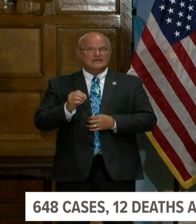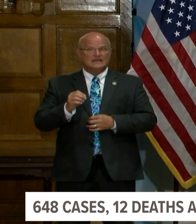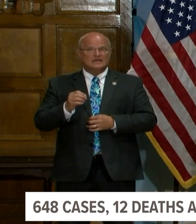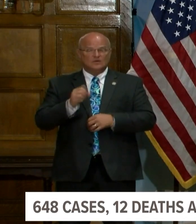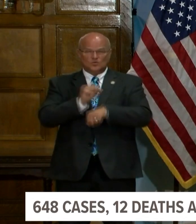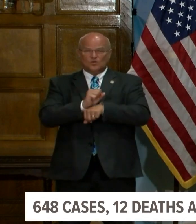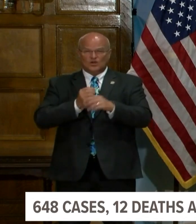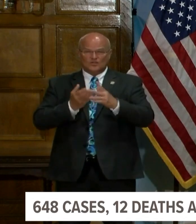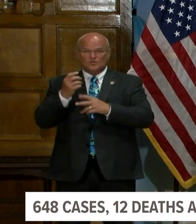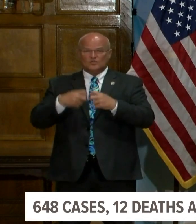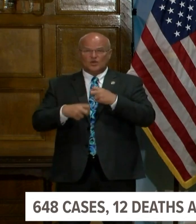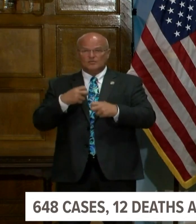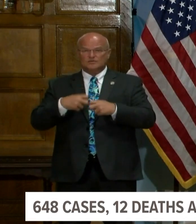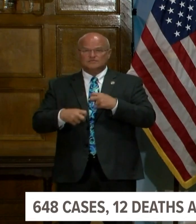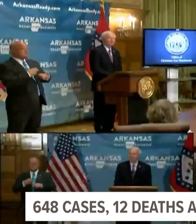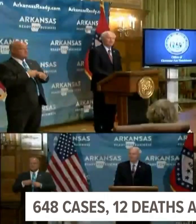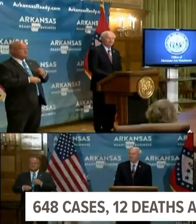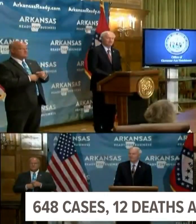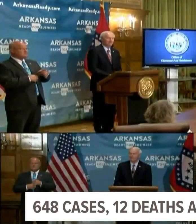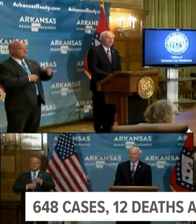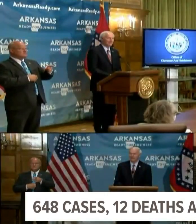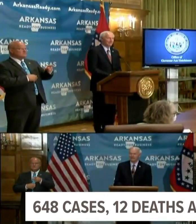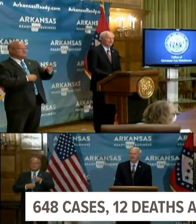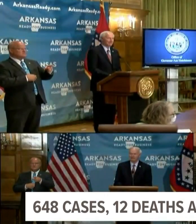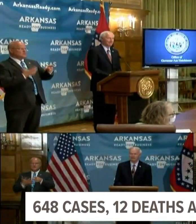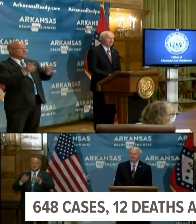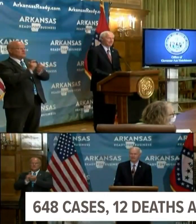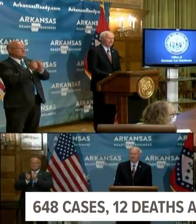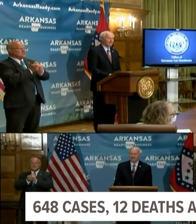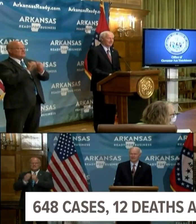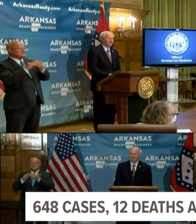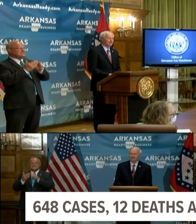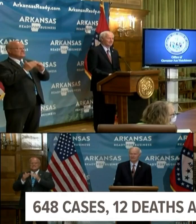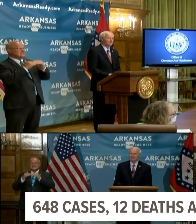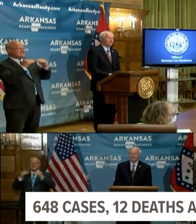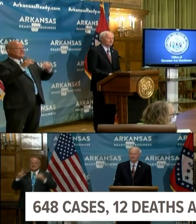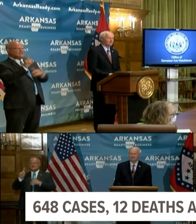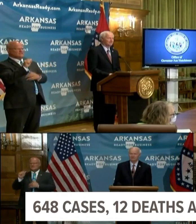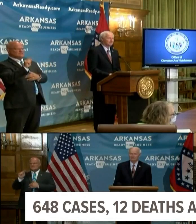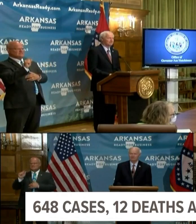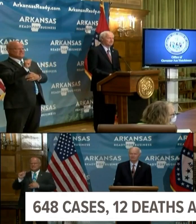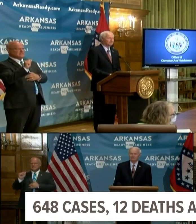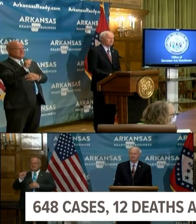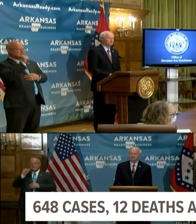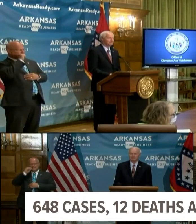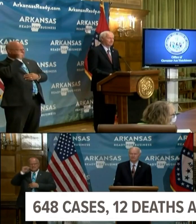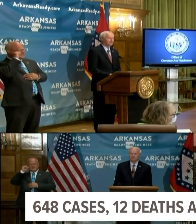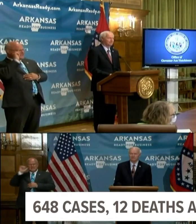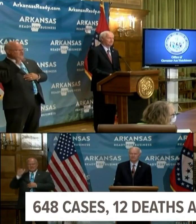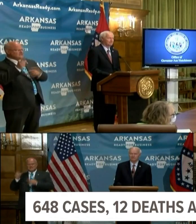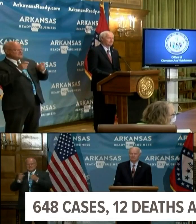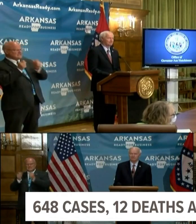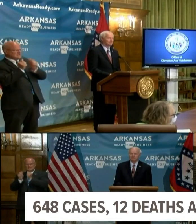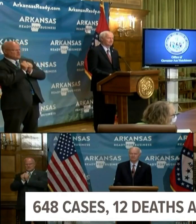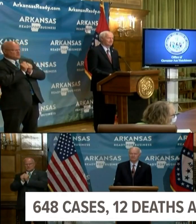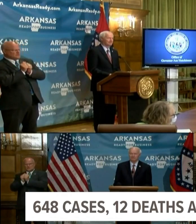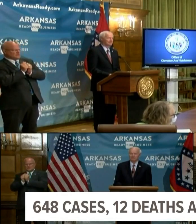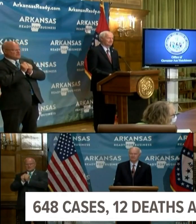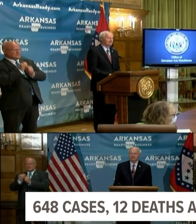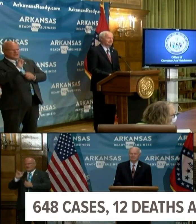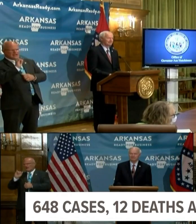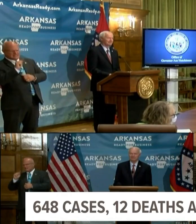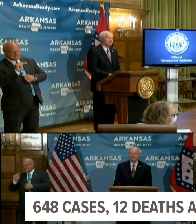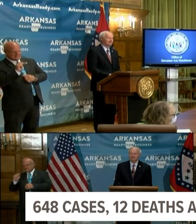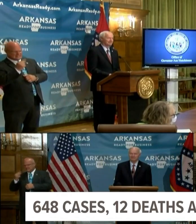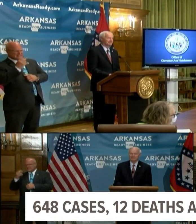working through the problem. I guess what changed with the city level data? Because yesterday it seemed like we were dealing with IT